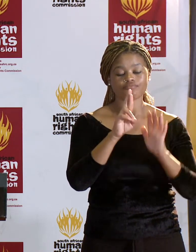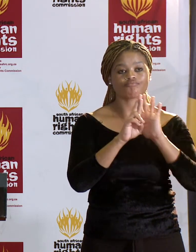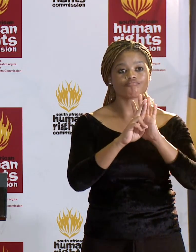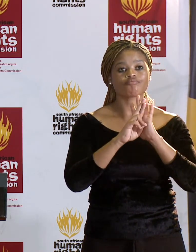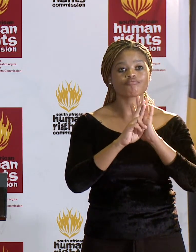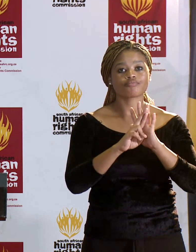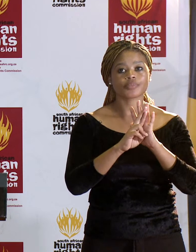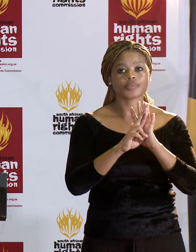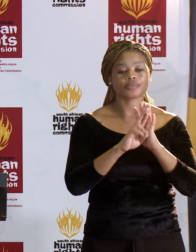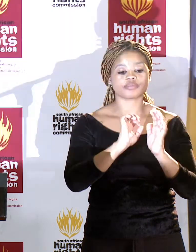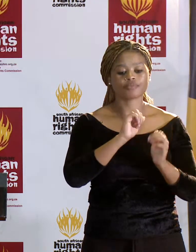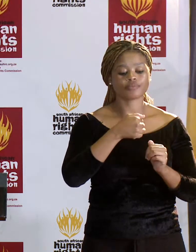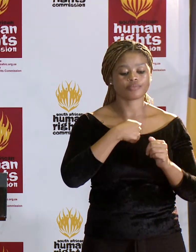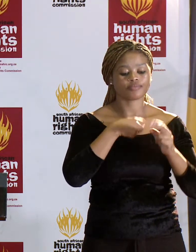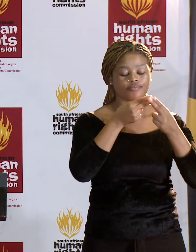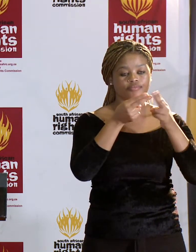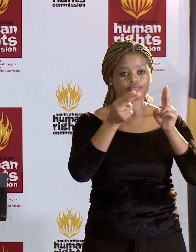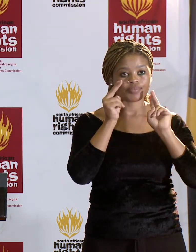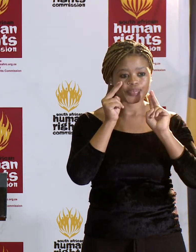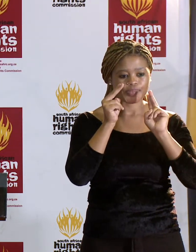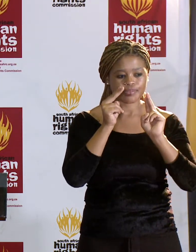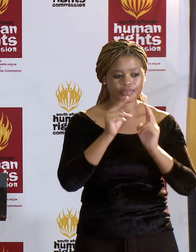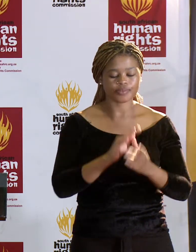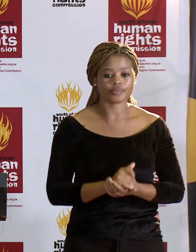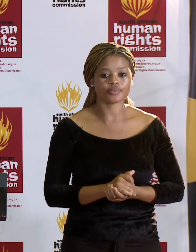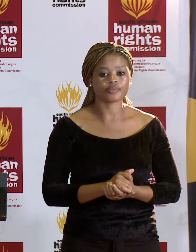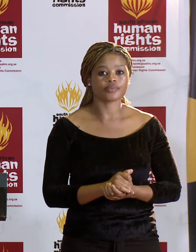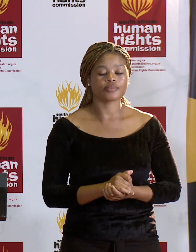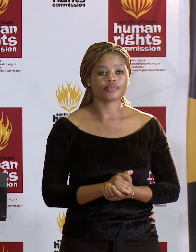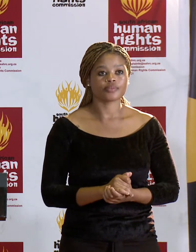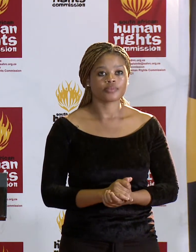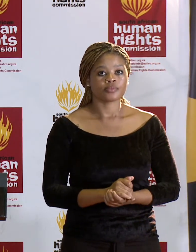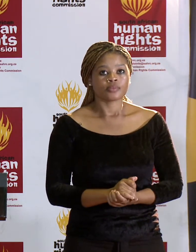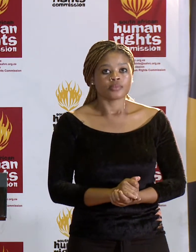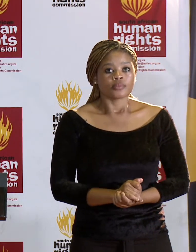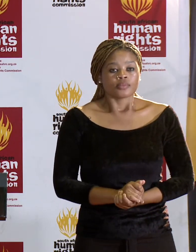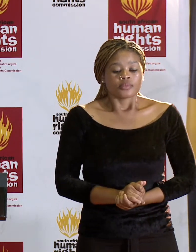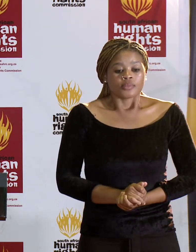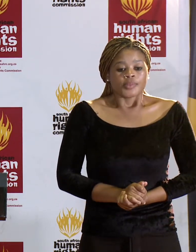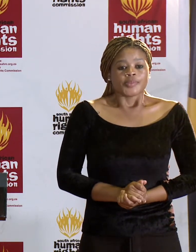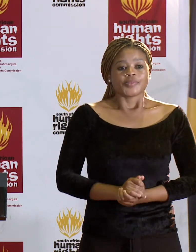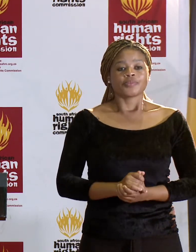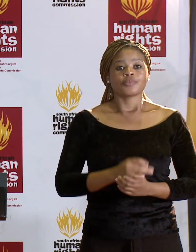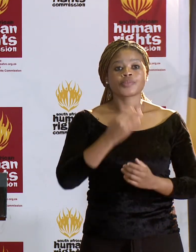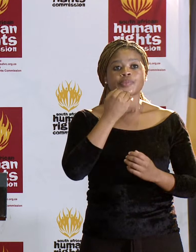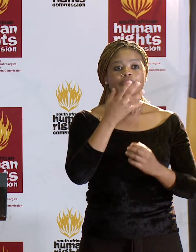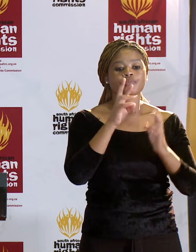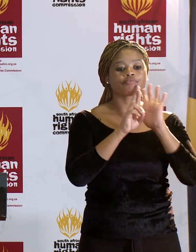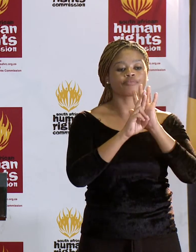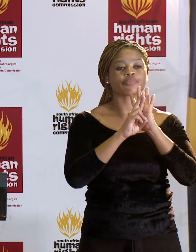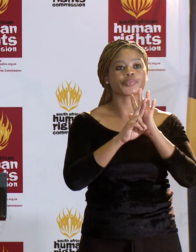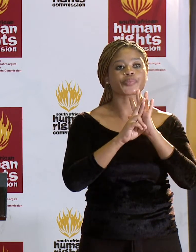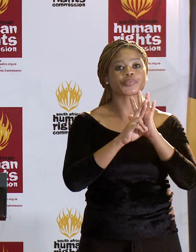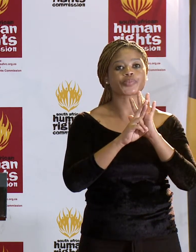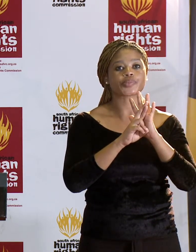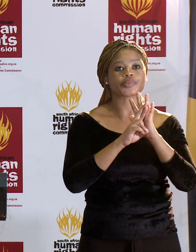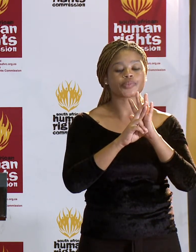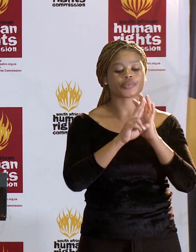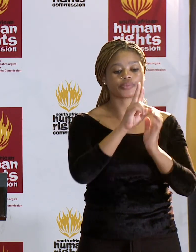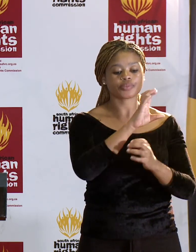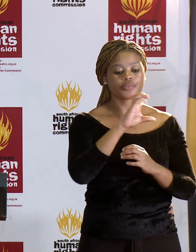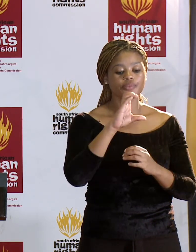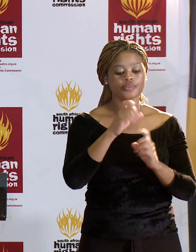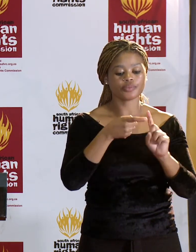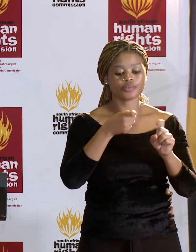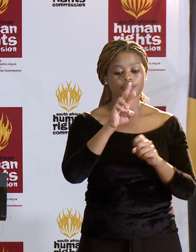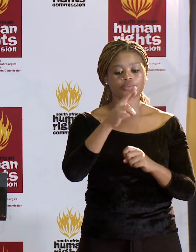representatives of our sister universities, here, Advocate Sue Smile, who's representing the Vice